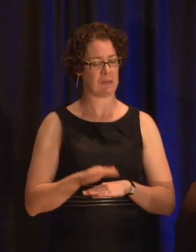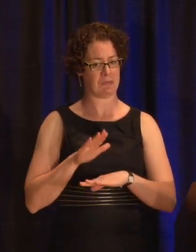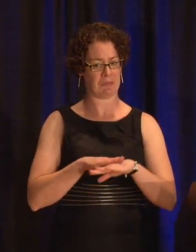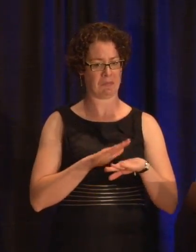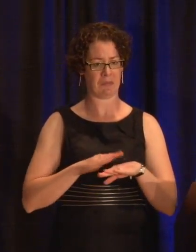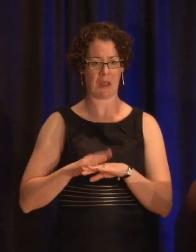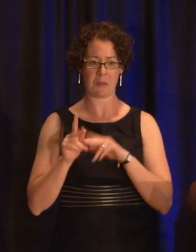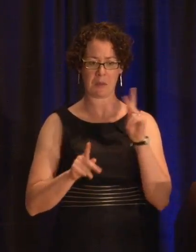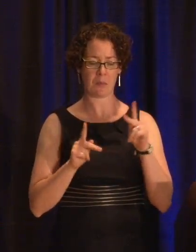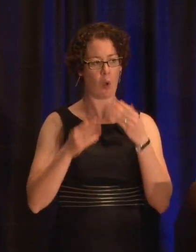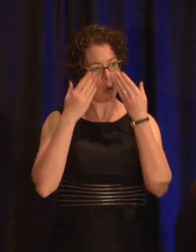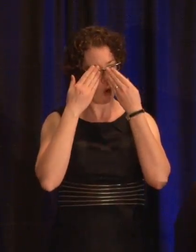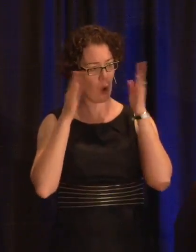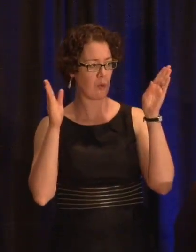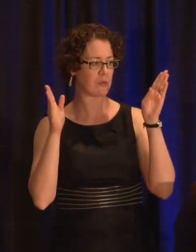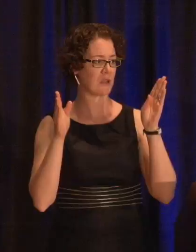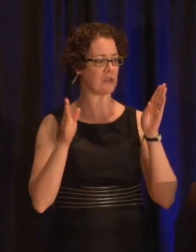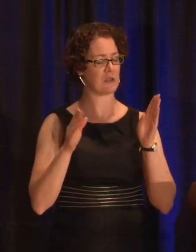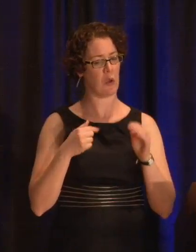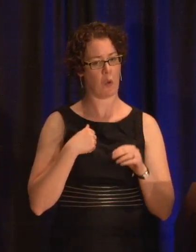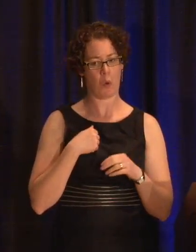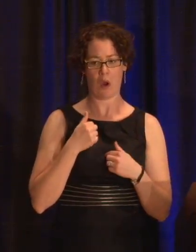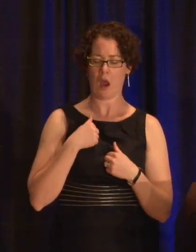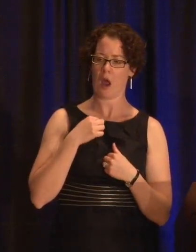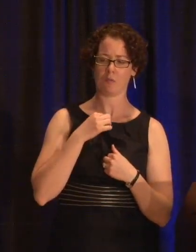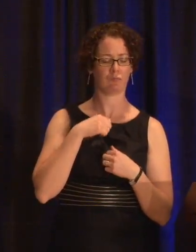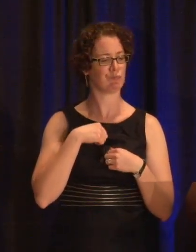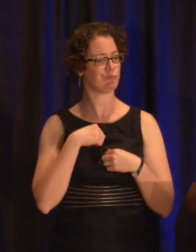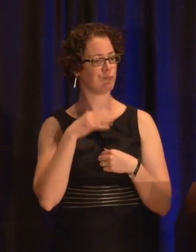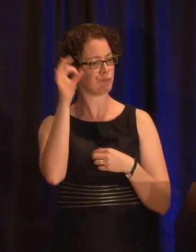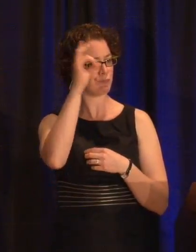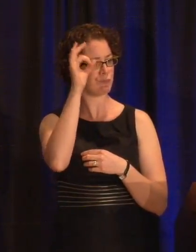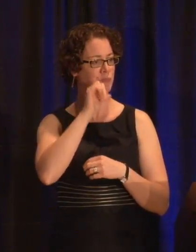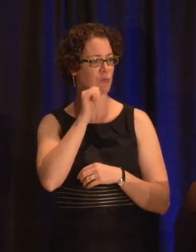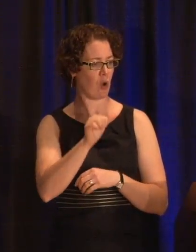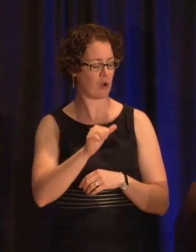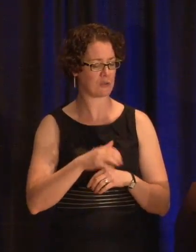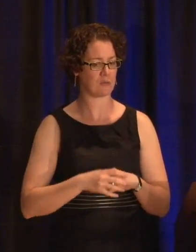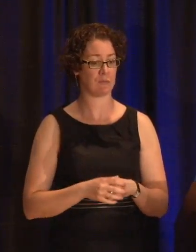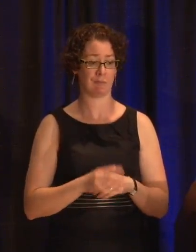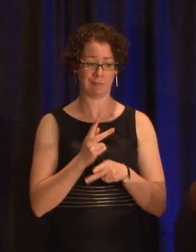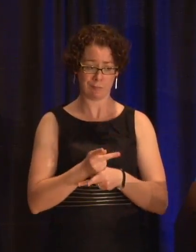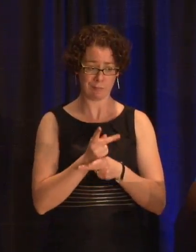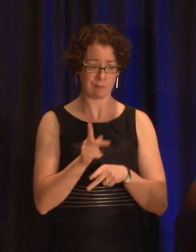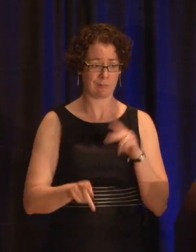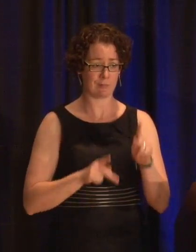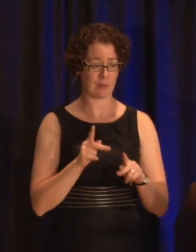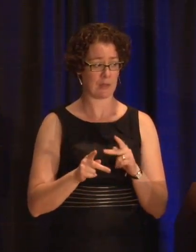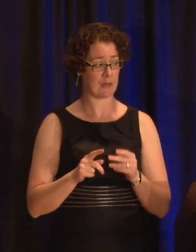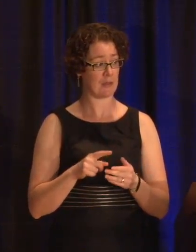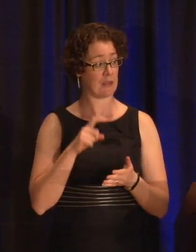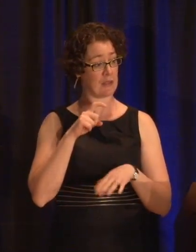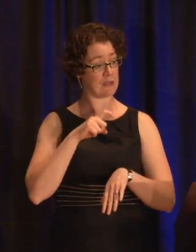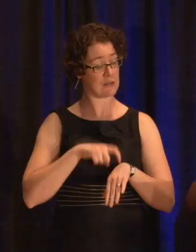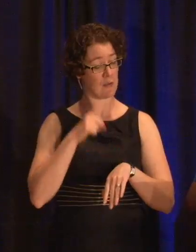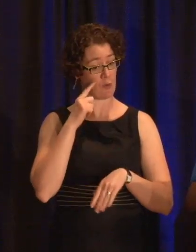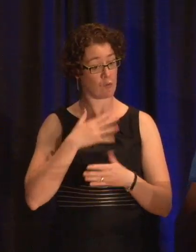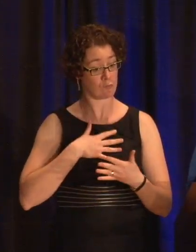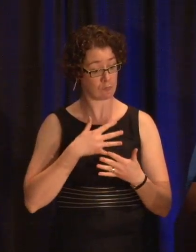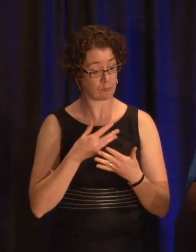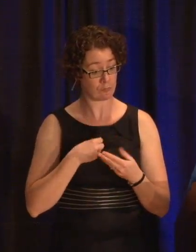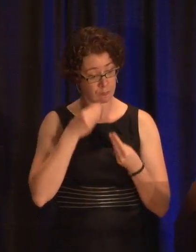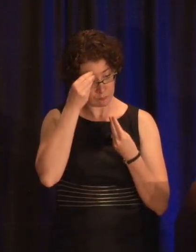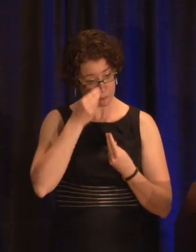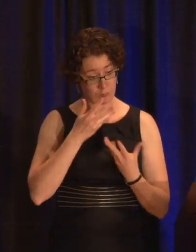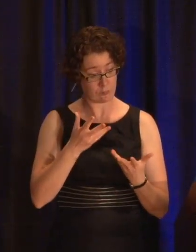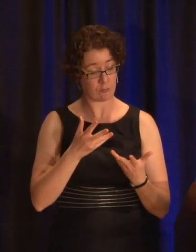being open-minded and modestly confess their ignorance. There is a time to confess your ignorance, and there is a time